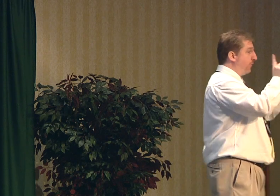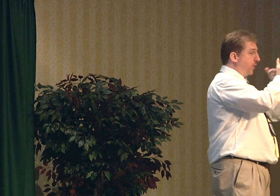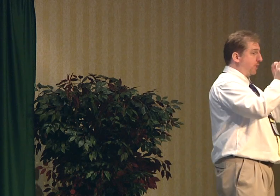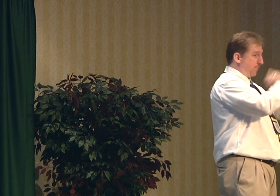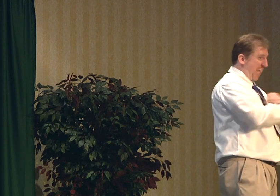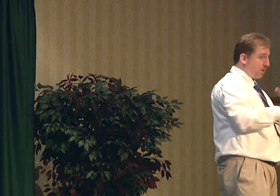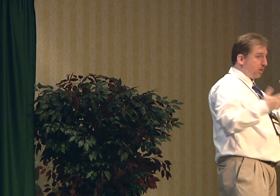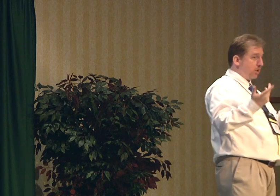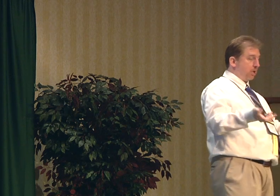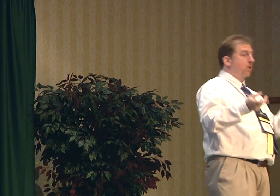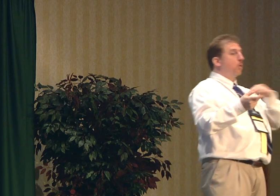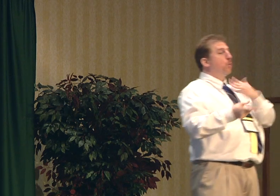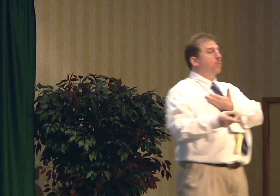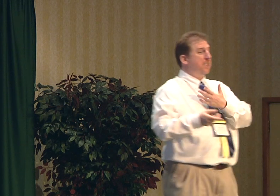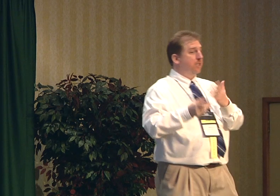So we've already started the first